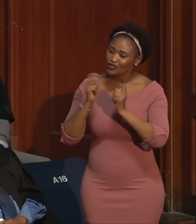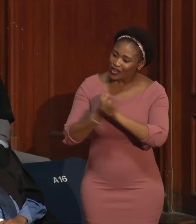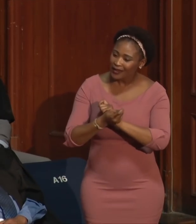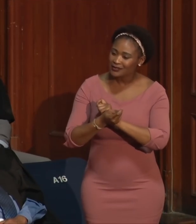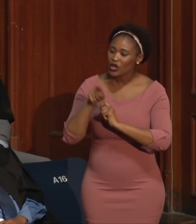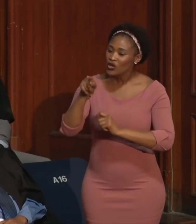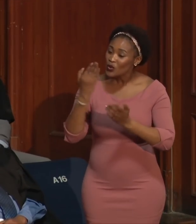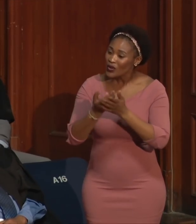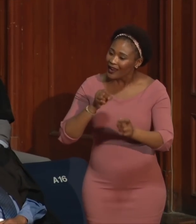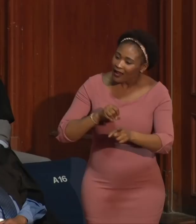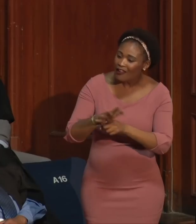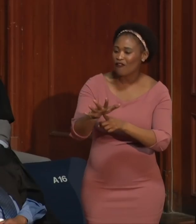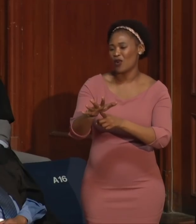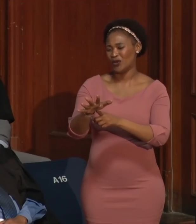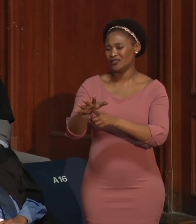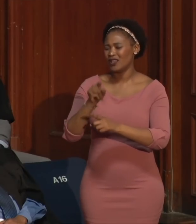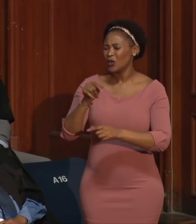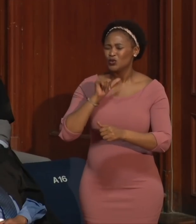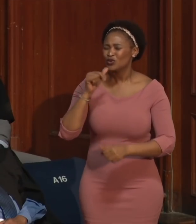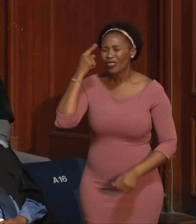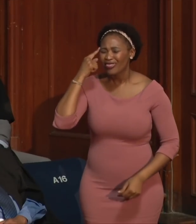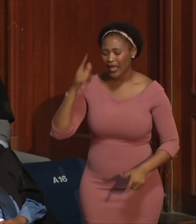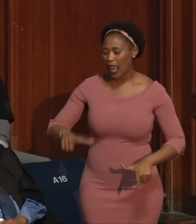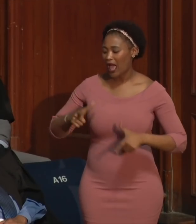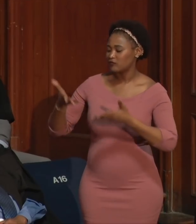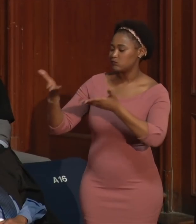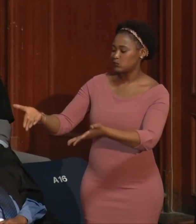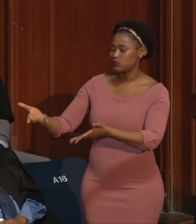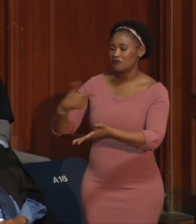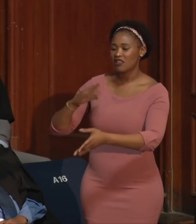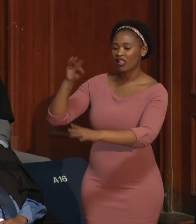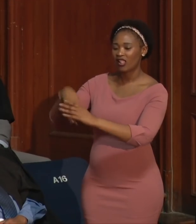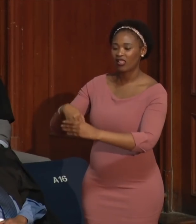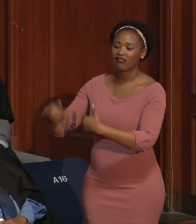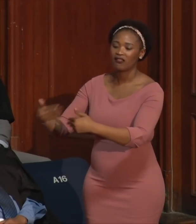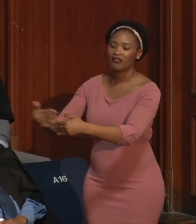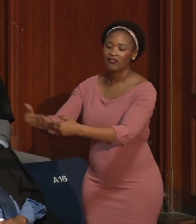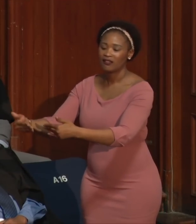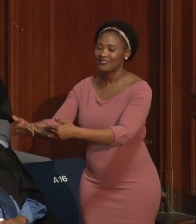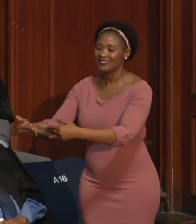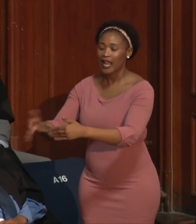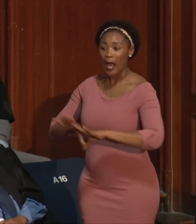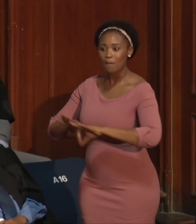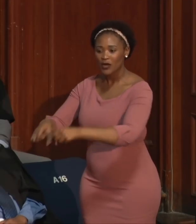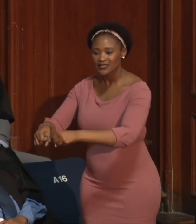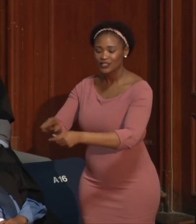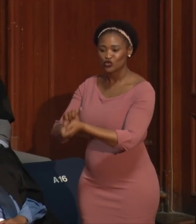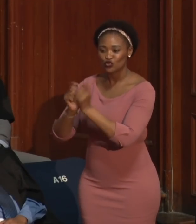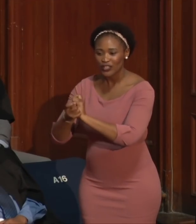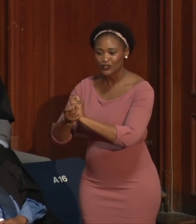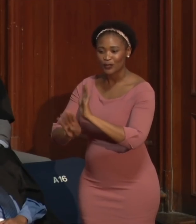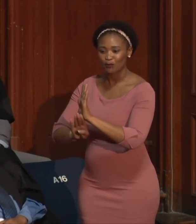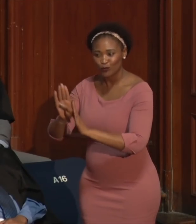this erroneous notion that life is there and you're just going to live in it versus embrace it, change it, improve